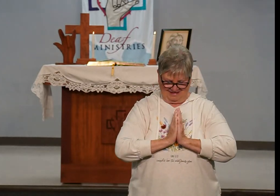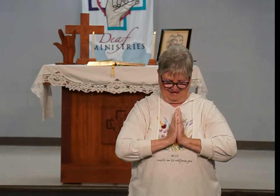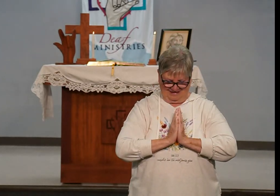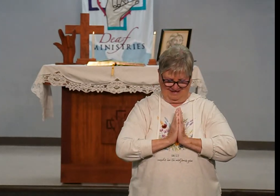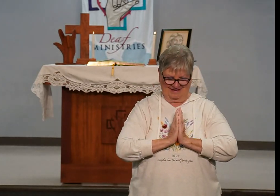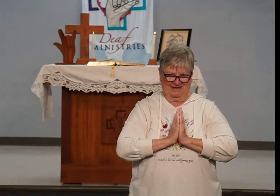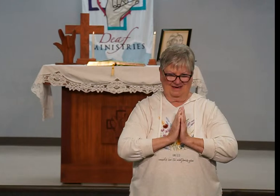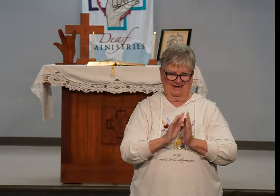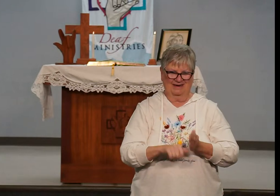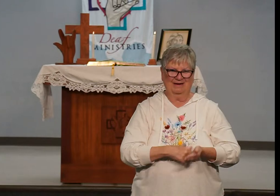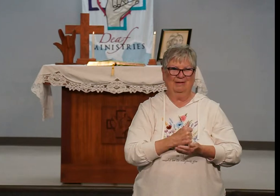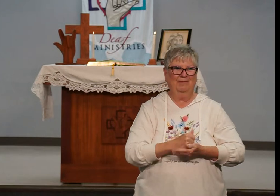Amen.